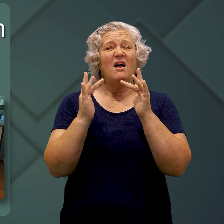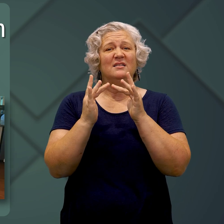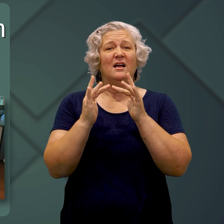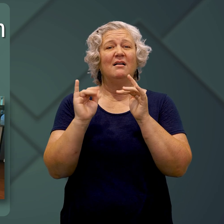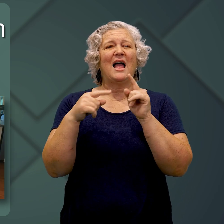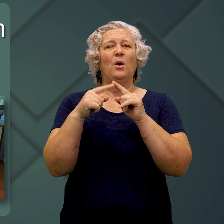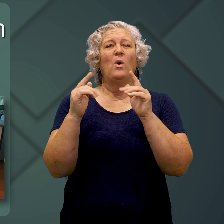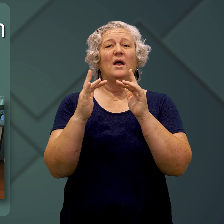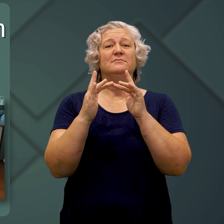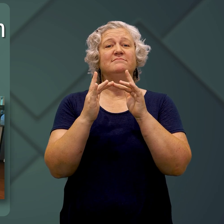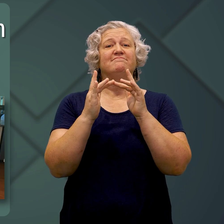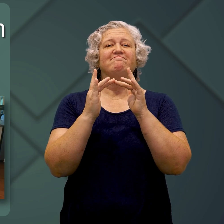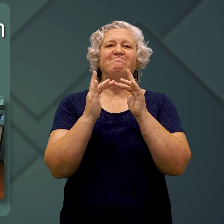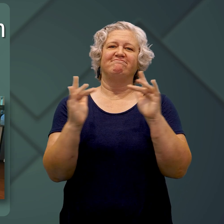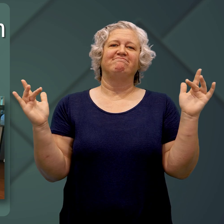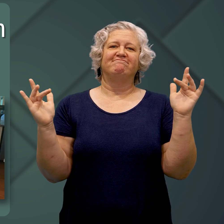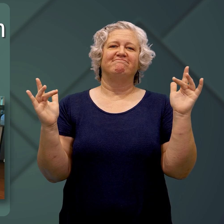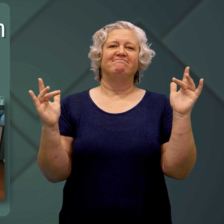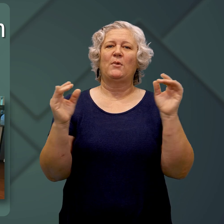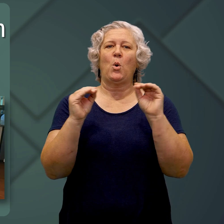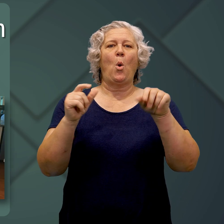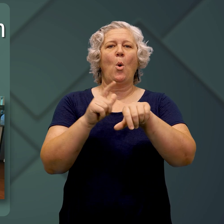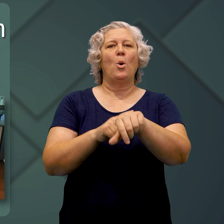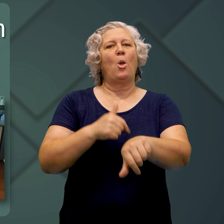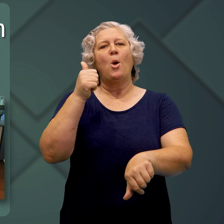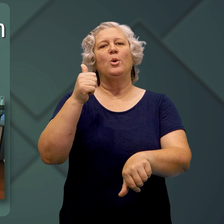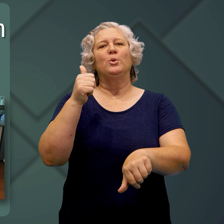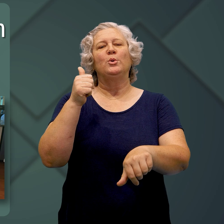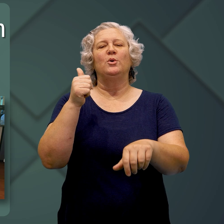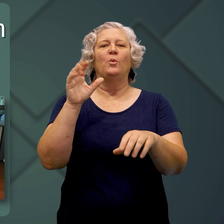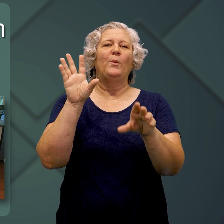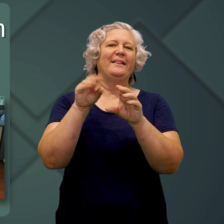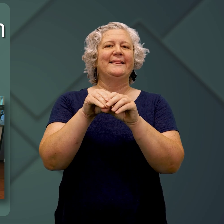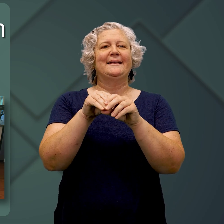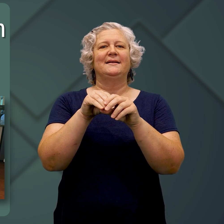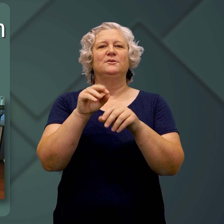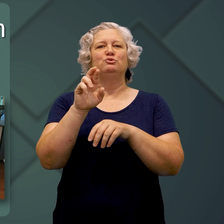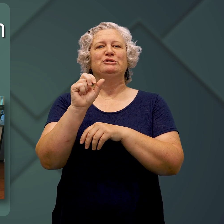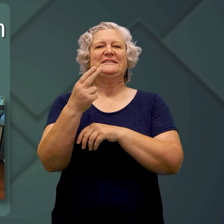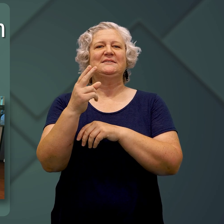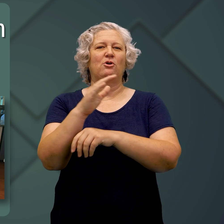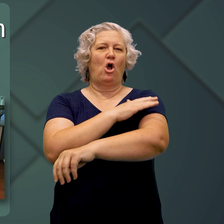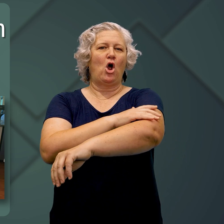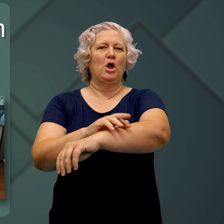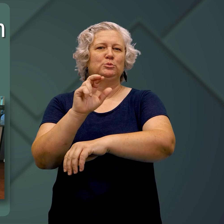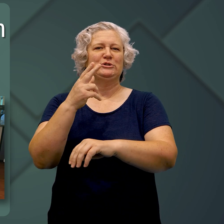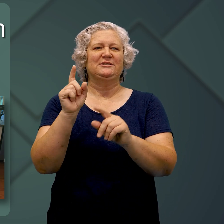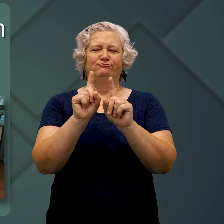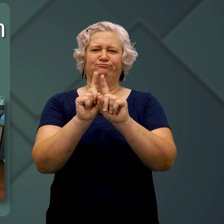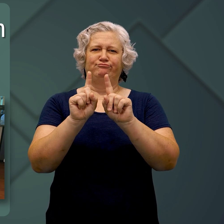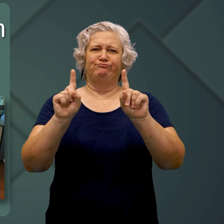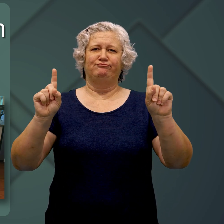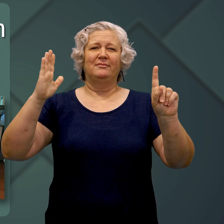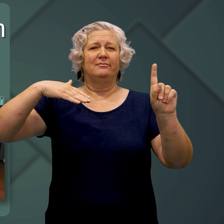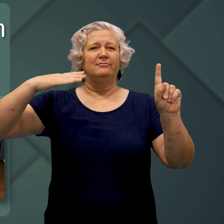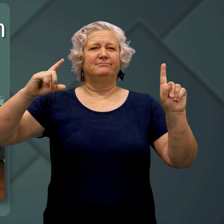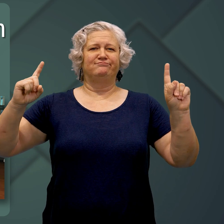Ending contact. This is when proximity is no longer within arm's reach.